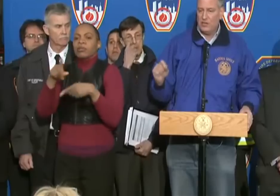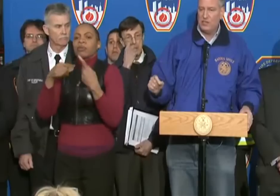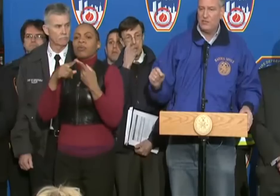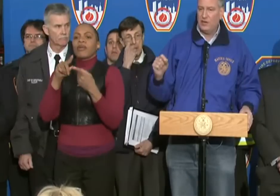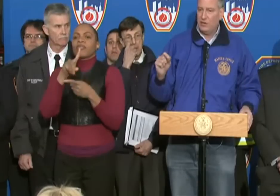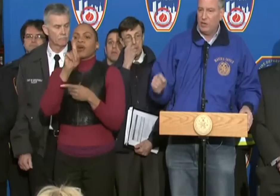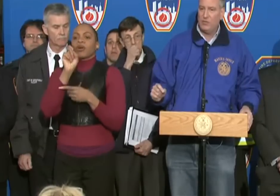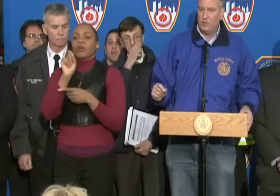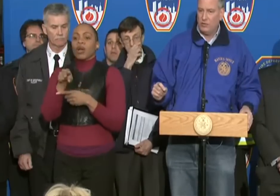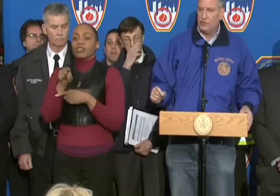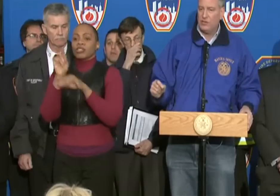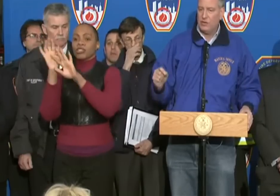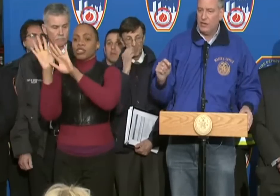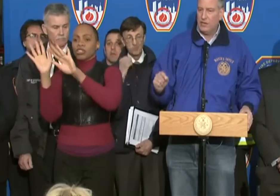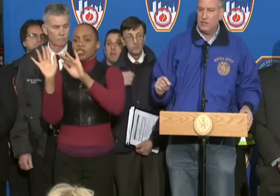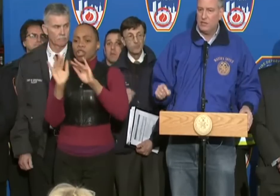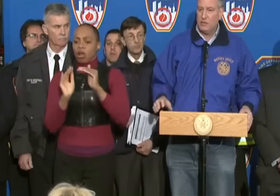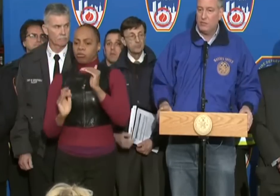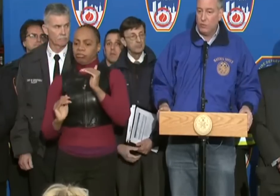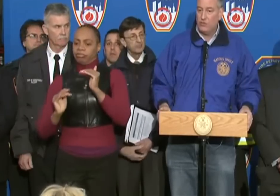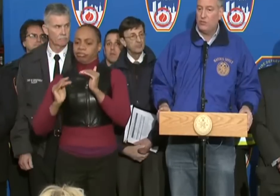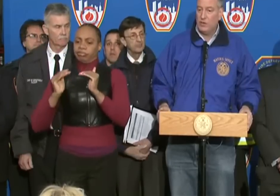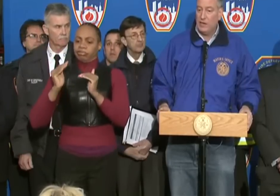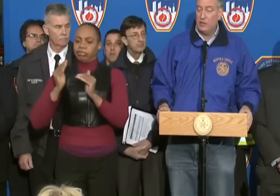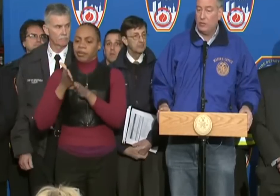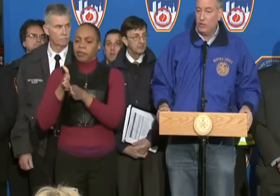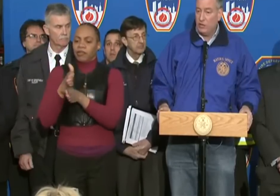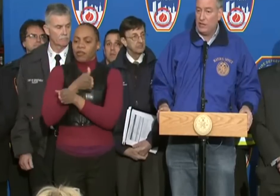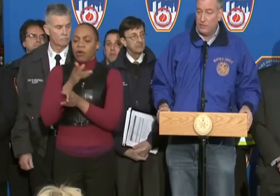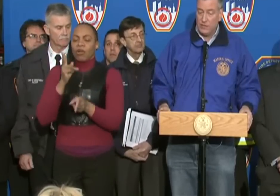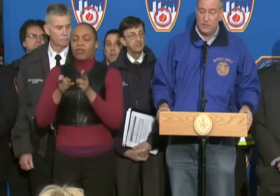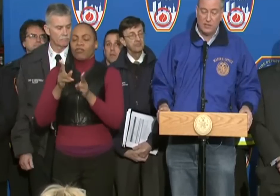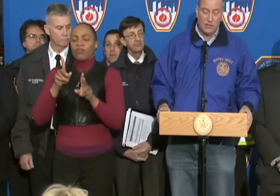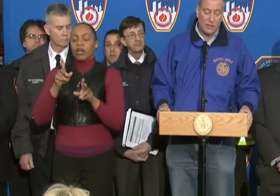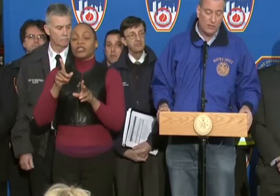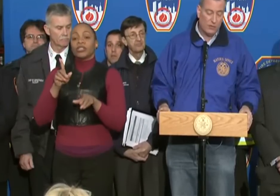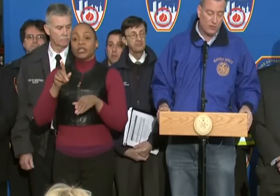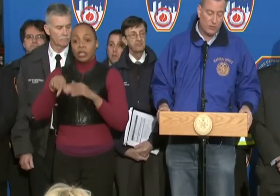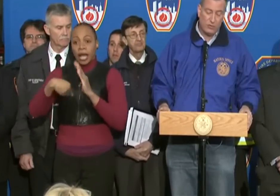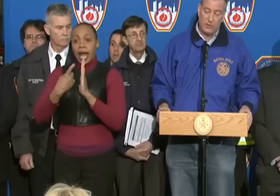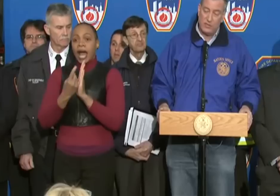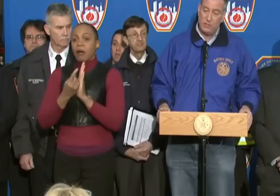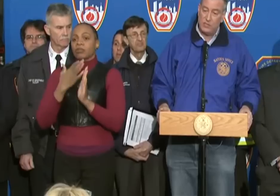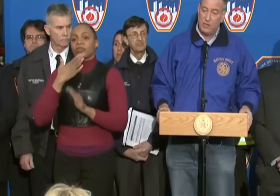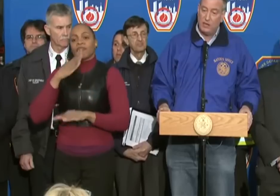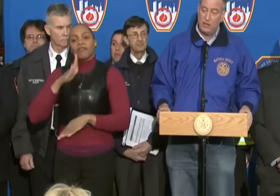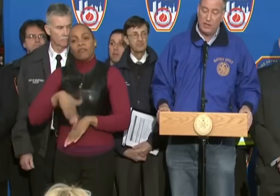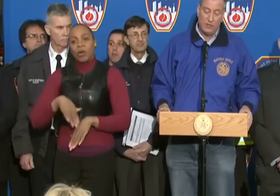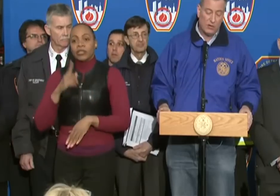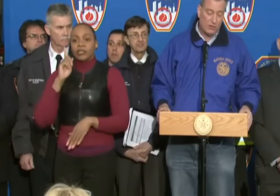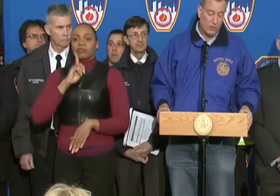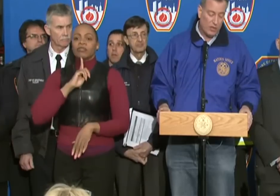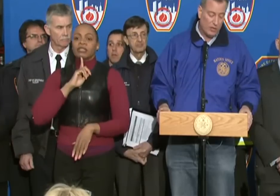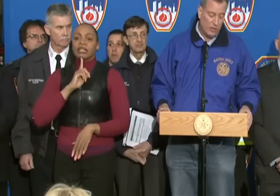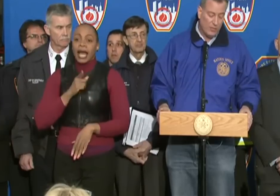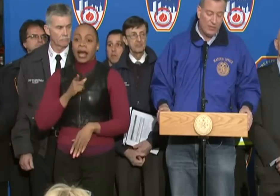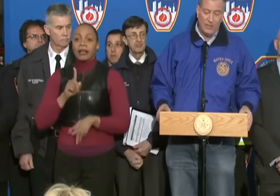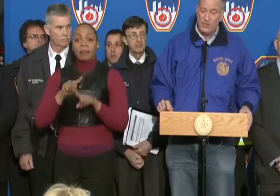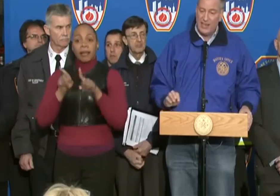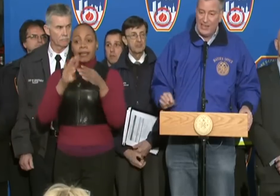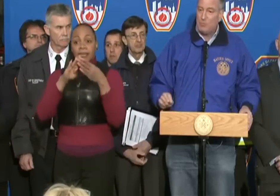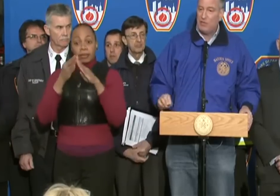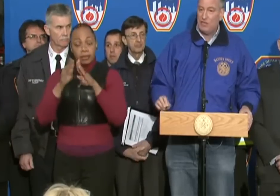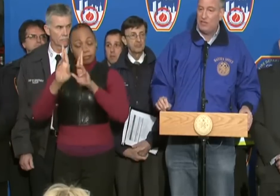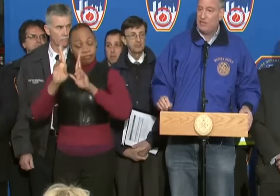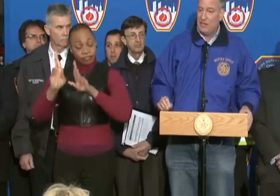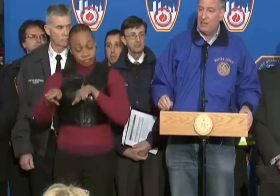snow intensifying right before the rush hour. That is an unfortunate reality we all have to face, and I think the folks who work for the city responded to that very, very well. If